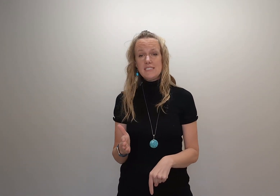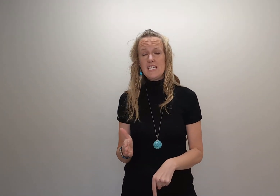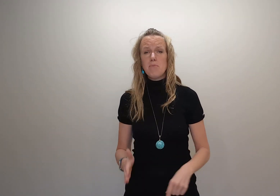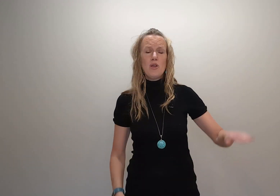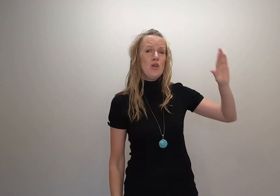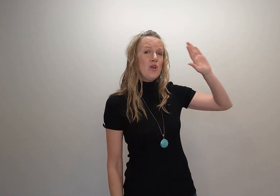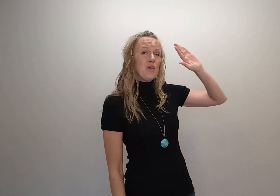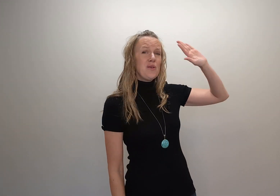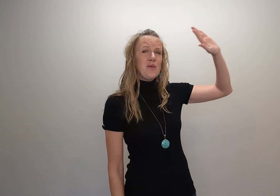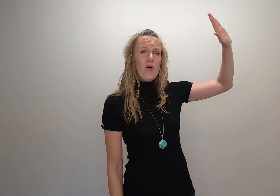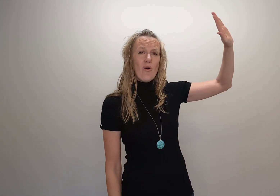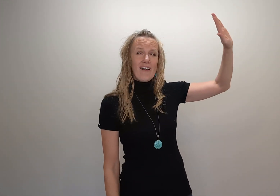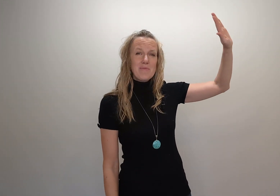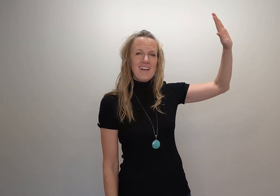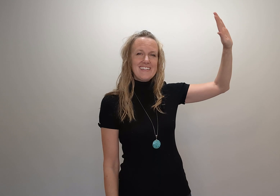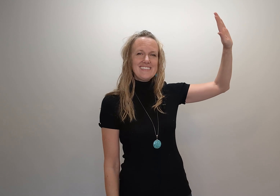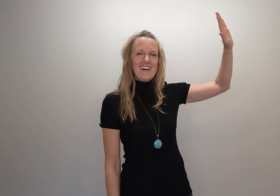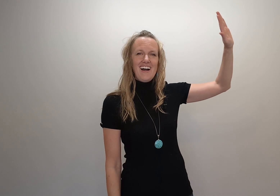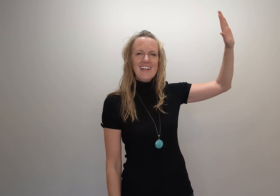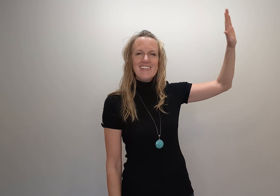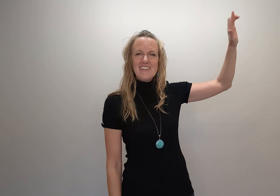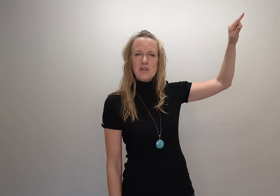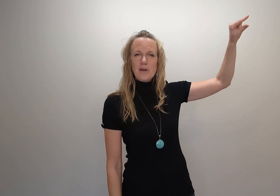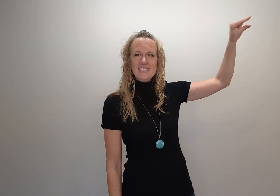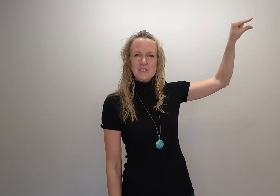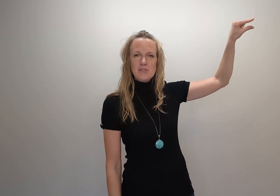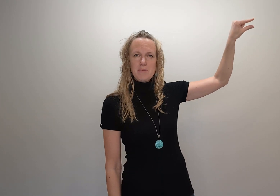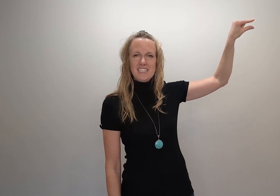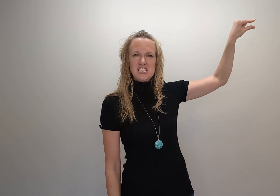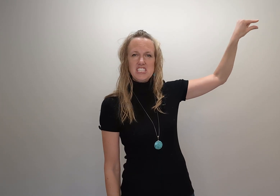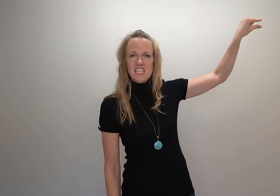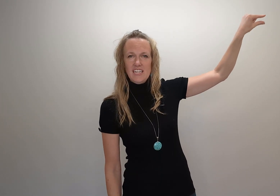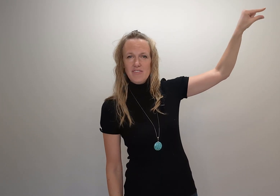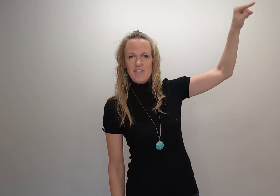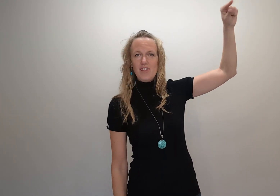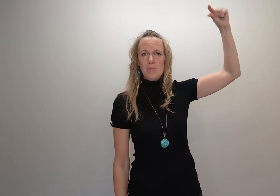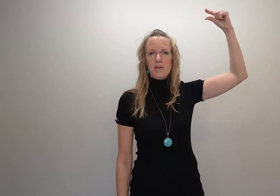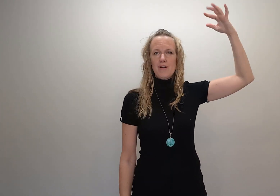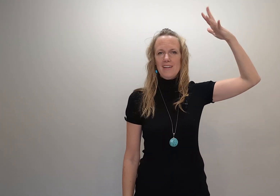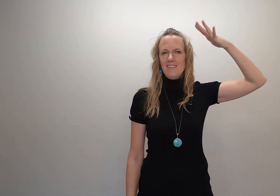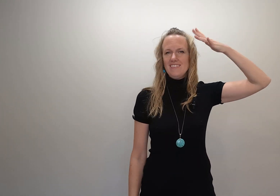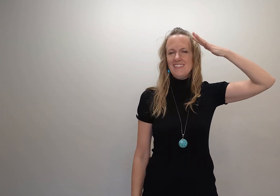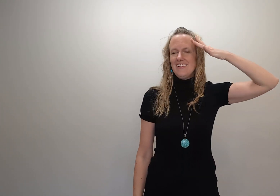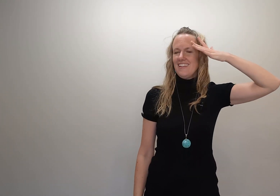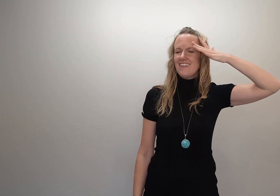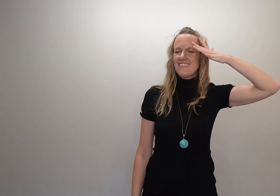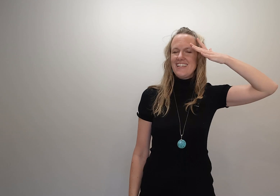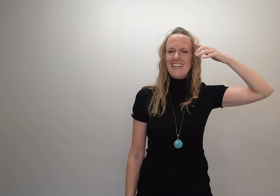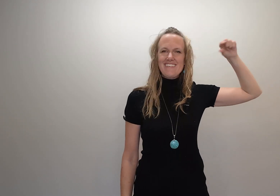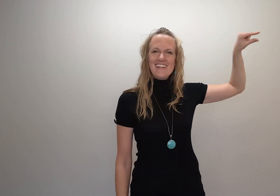deep, your belonging to God, and then grace, we're going to make a G, flip it around, let it rain down on